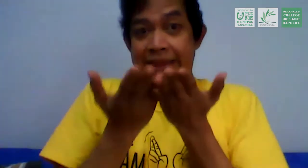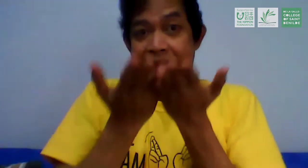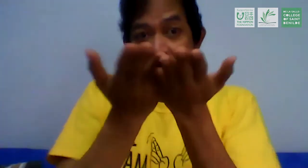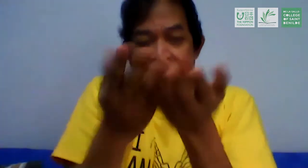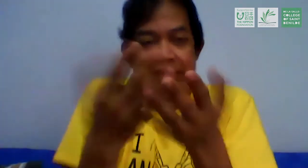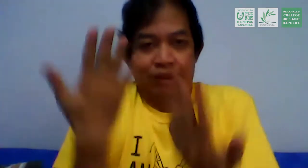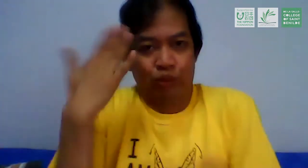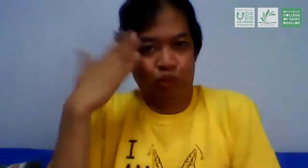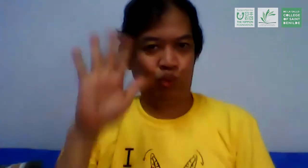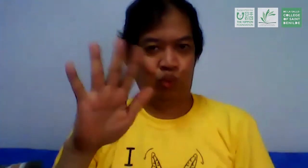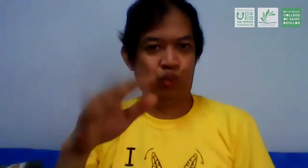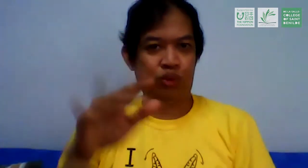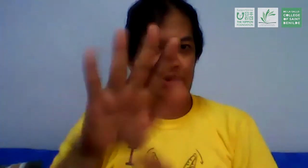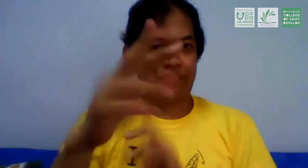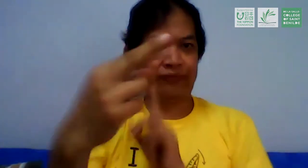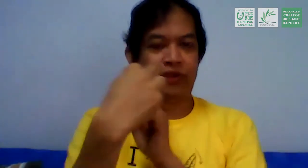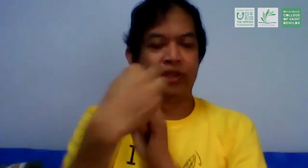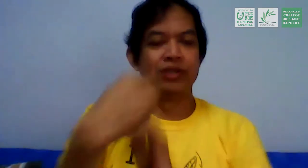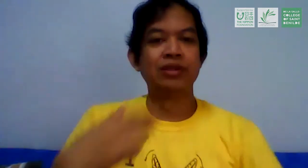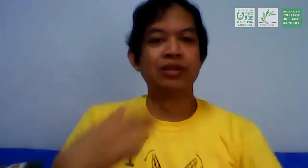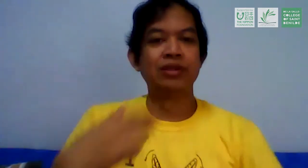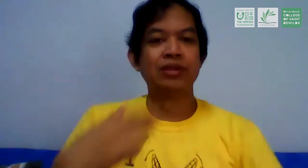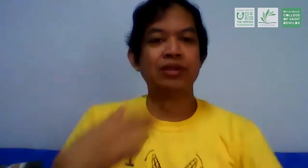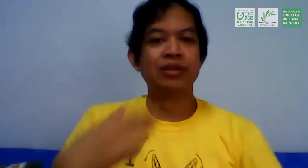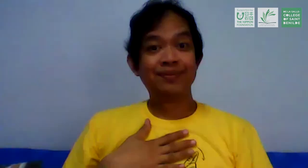So based on my experience,